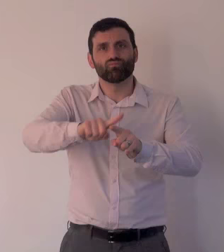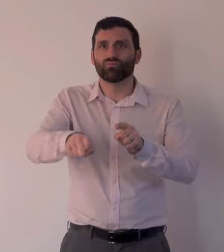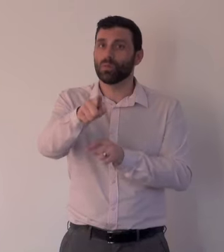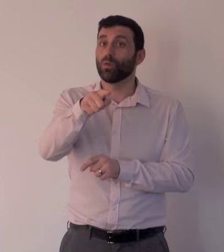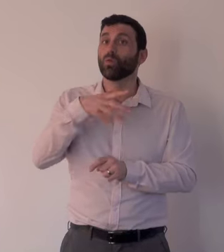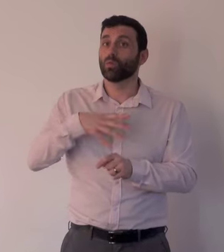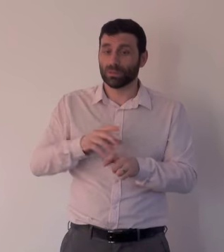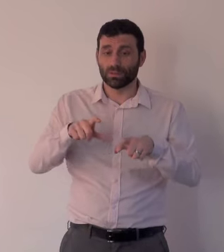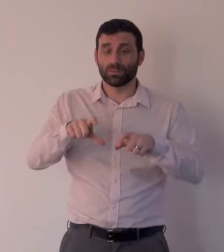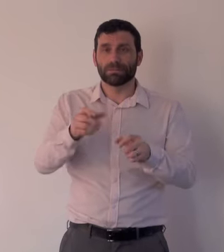inventory.